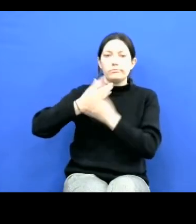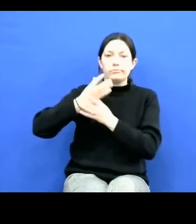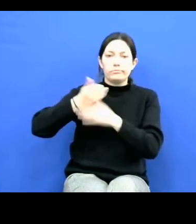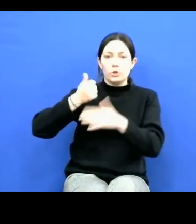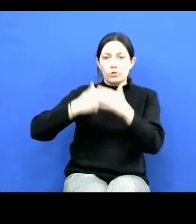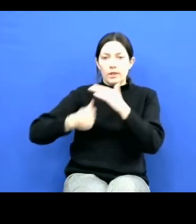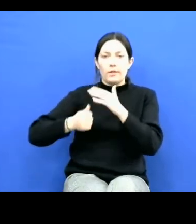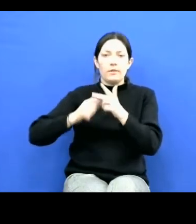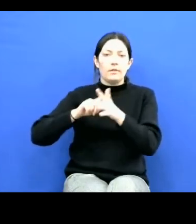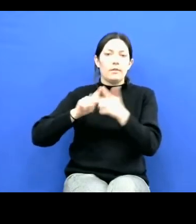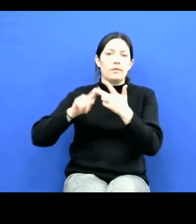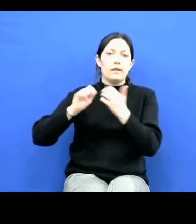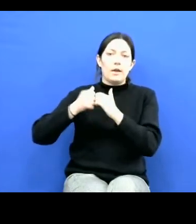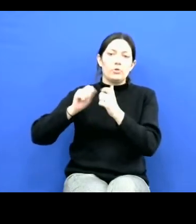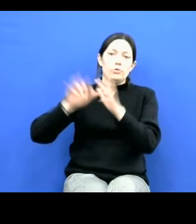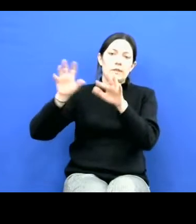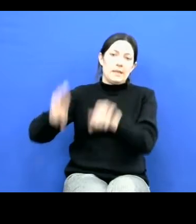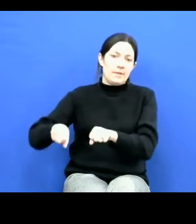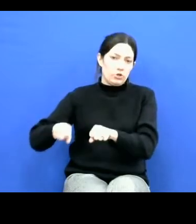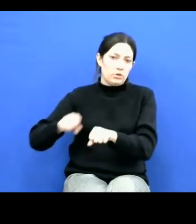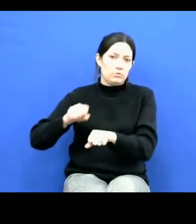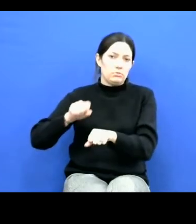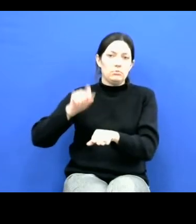decommissioning plant, whole 9 yards. So